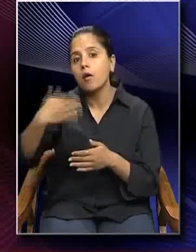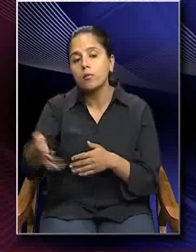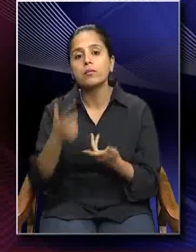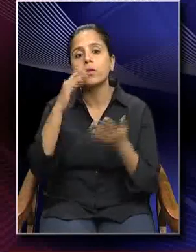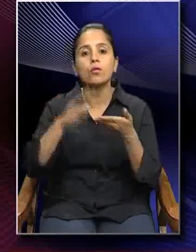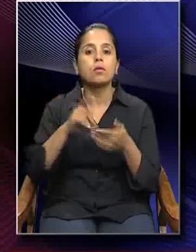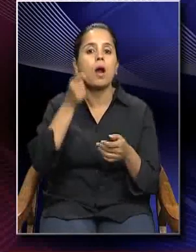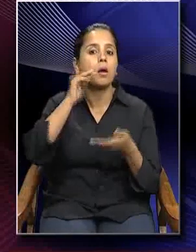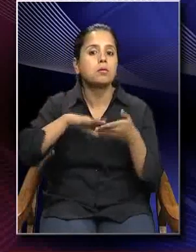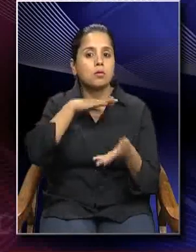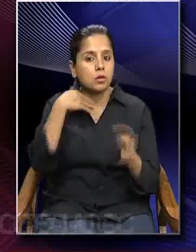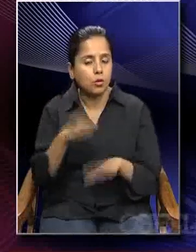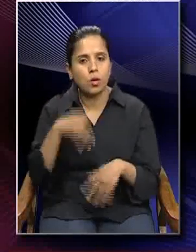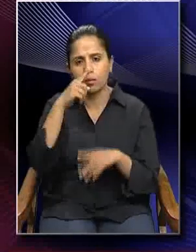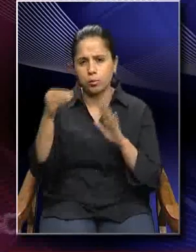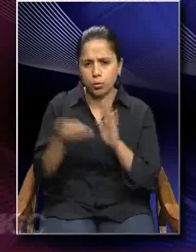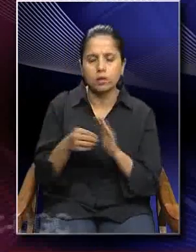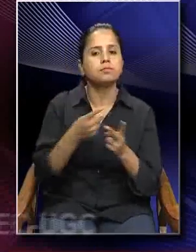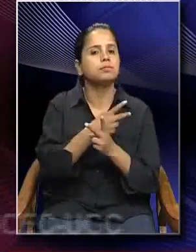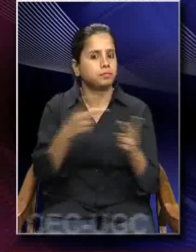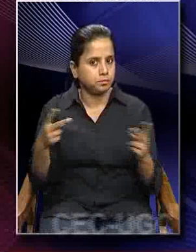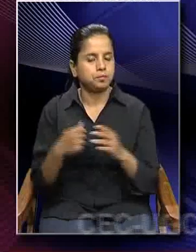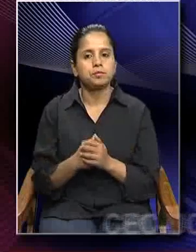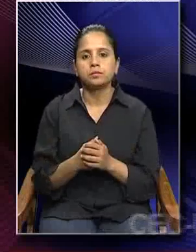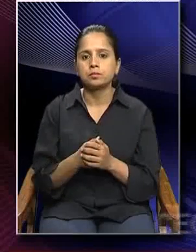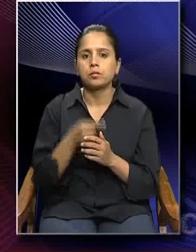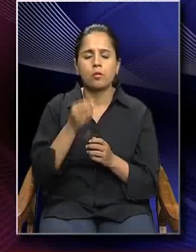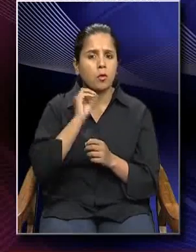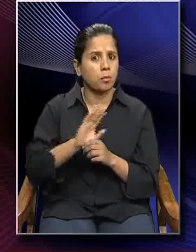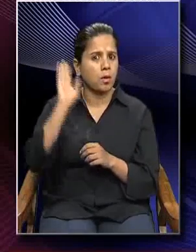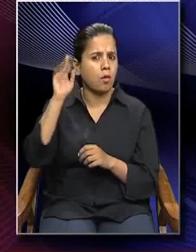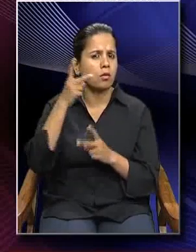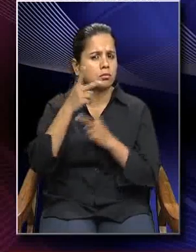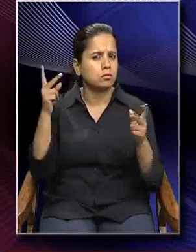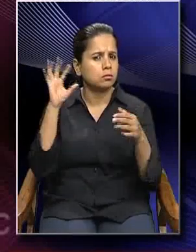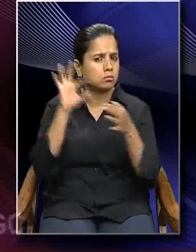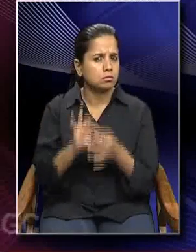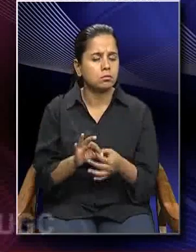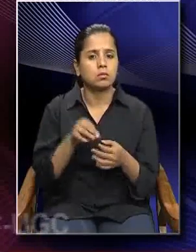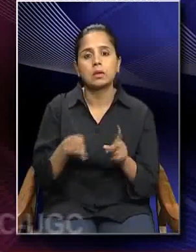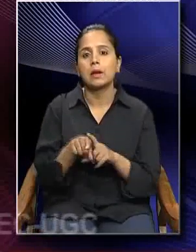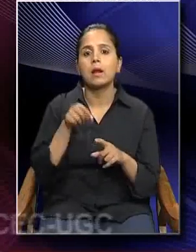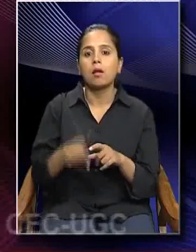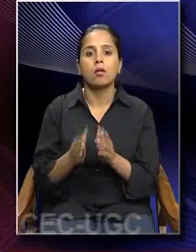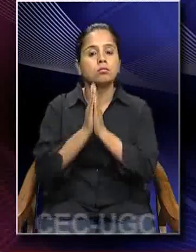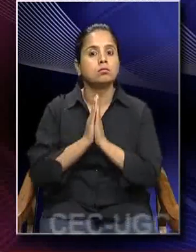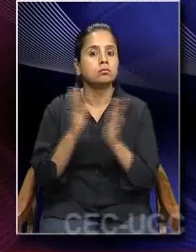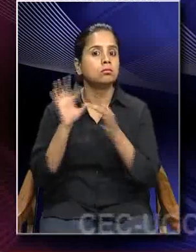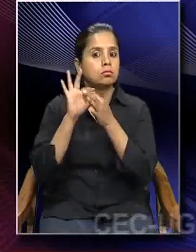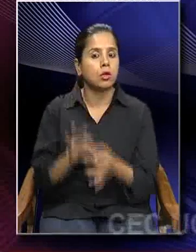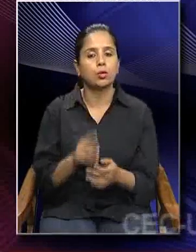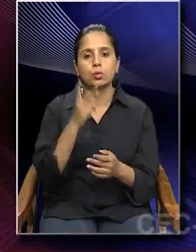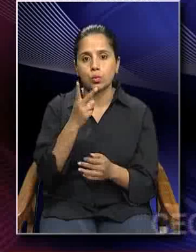widows and prostitutes. Various ancient texts like the Dharam Sutras, the two